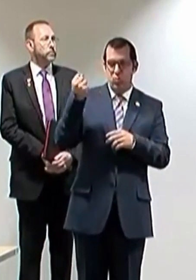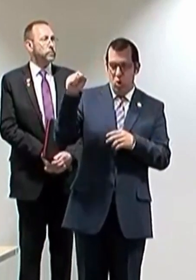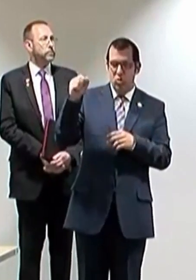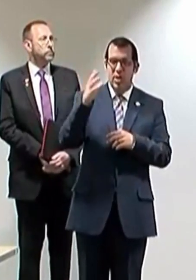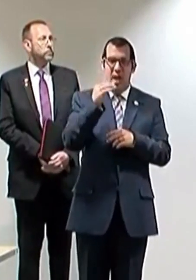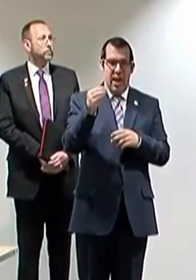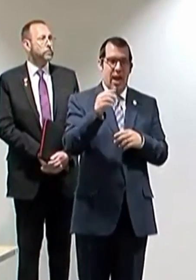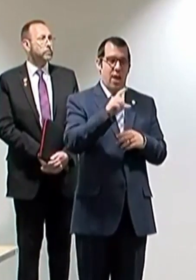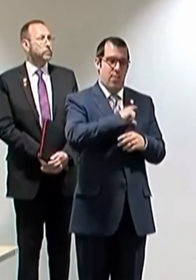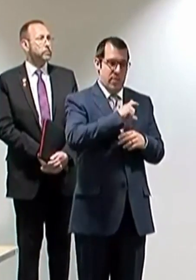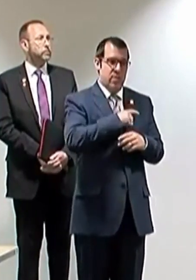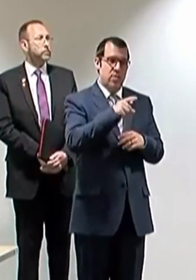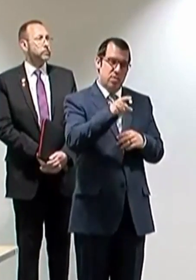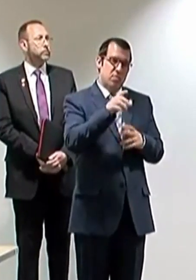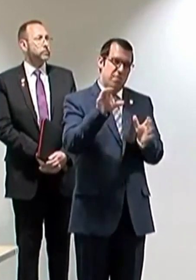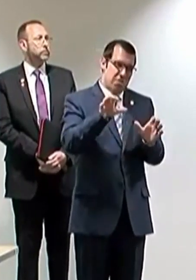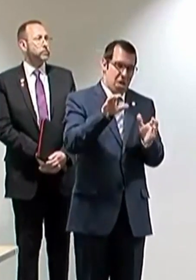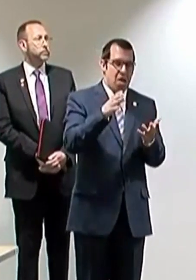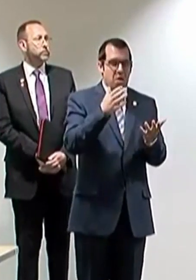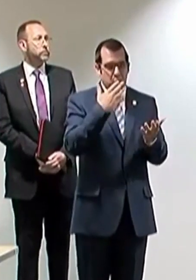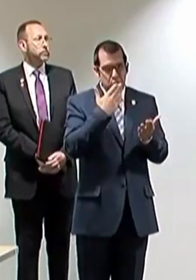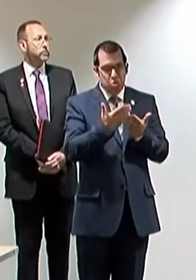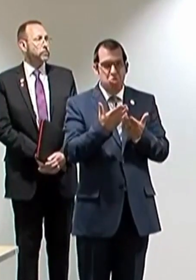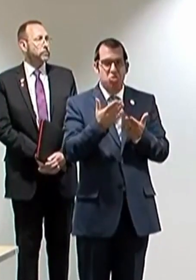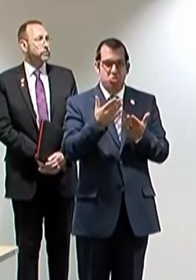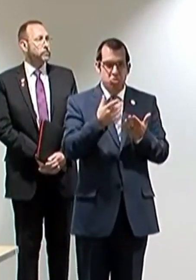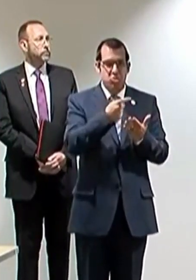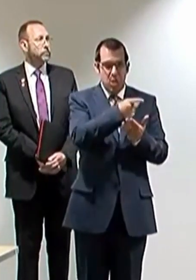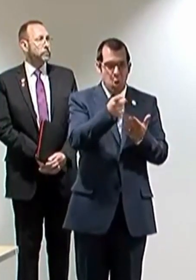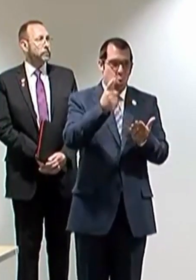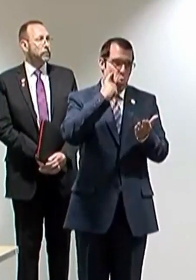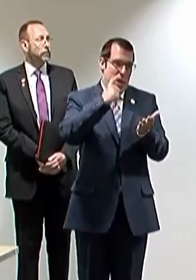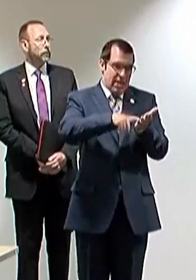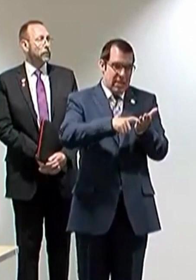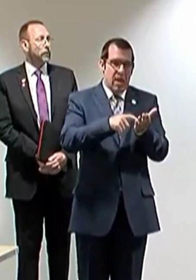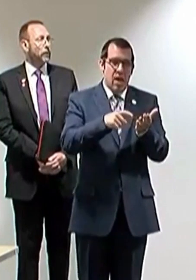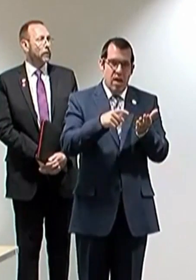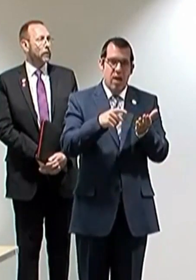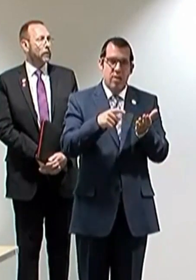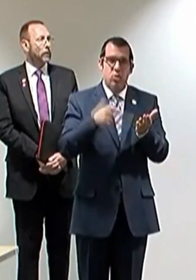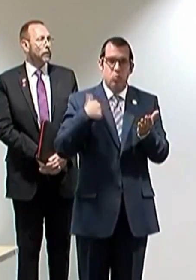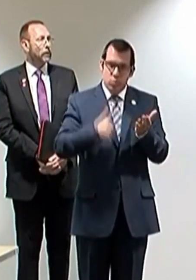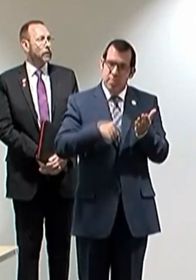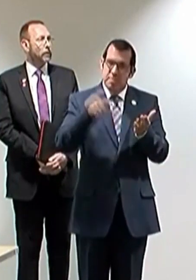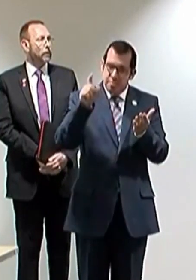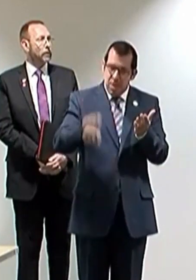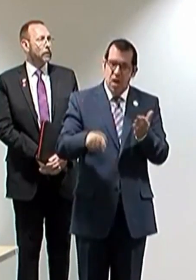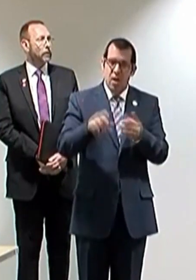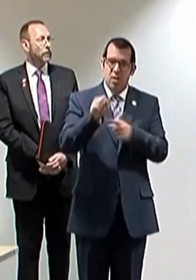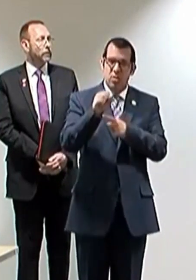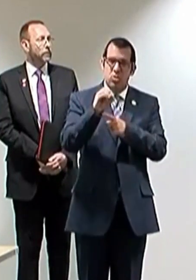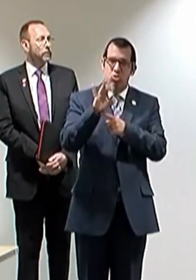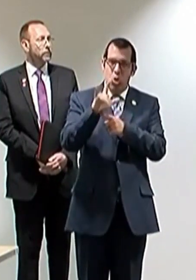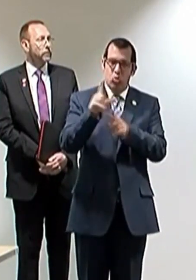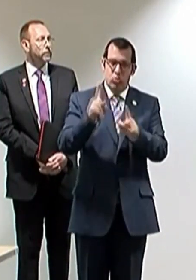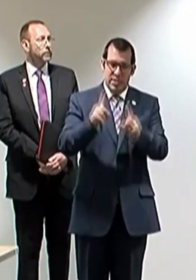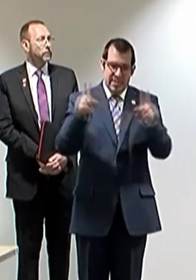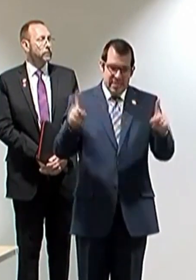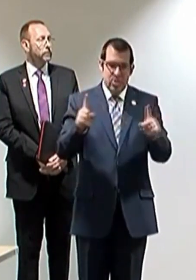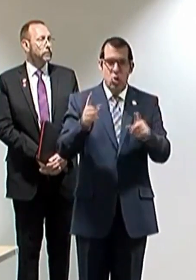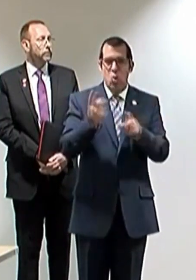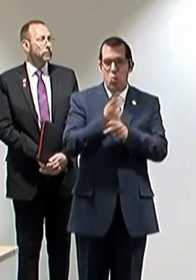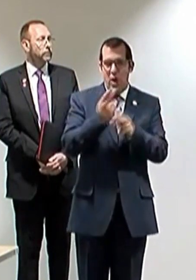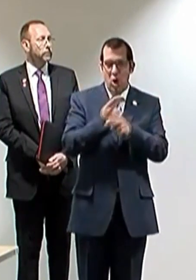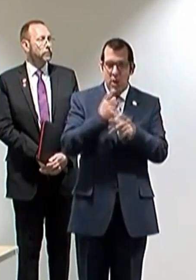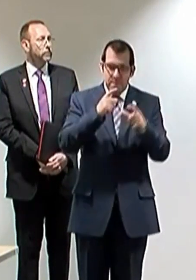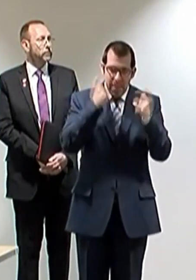law enforcement have done a pretty good job of recognizing that we've got to be socially distanced or wearing a mask.